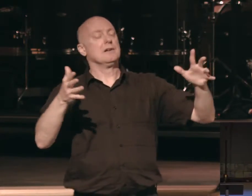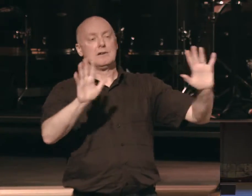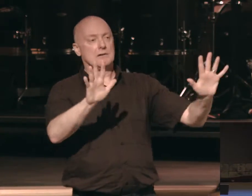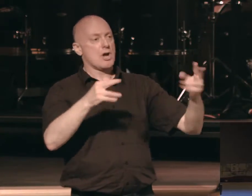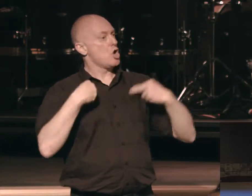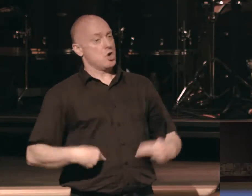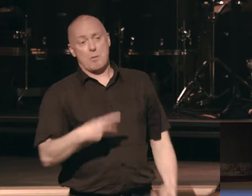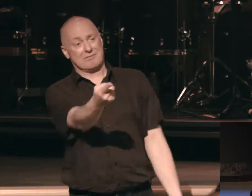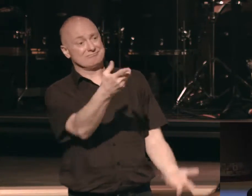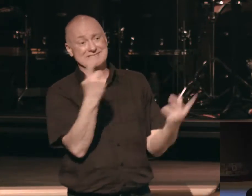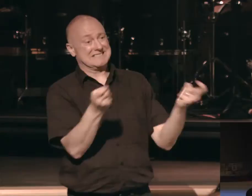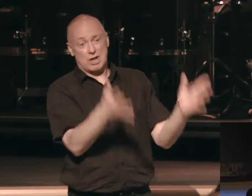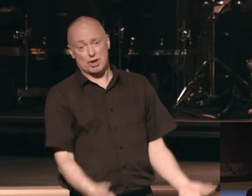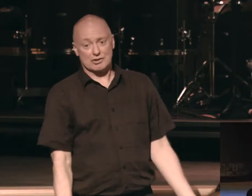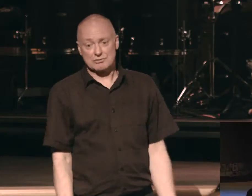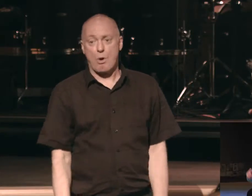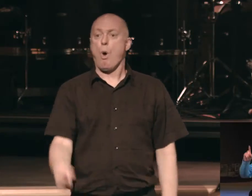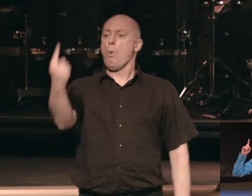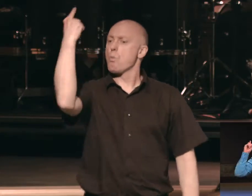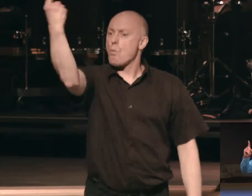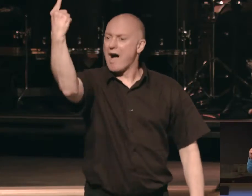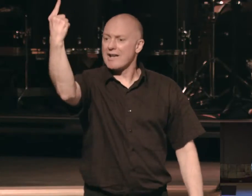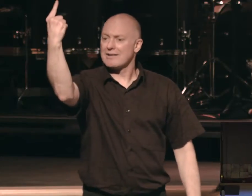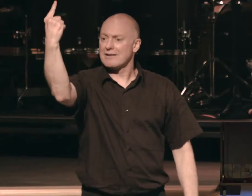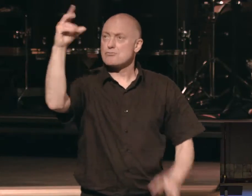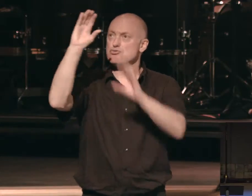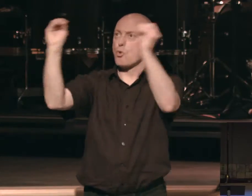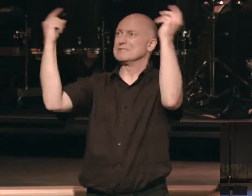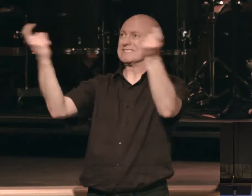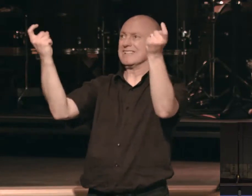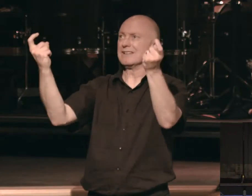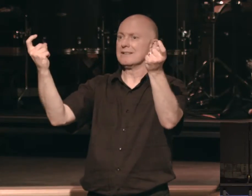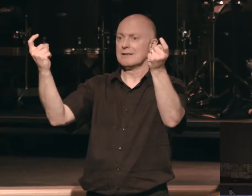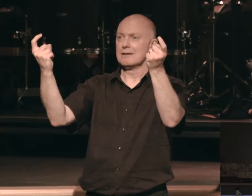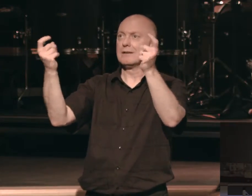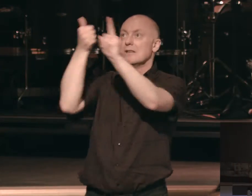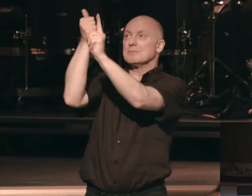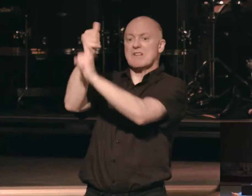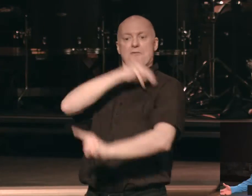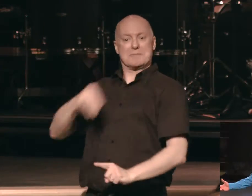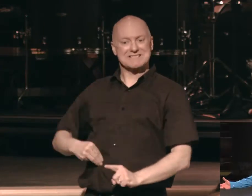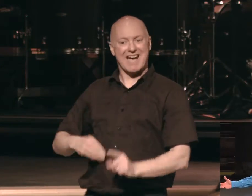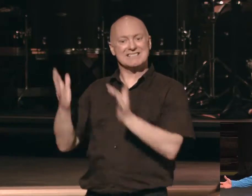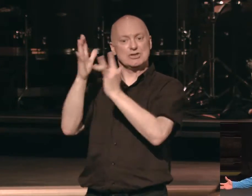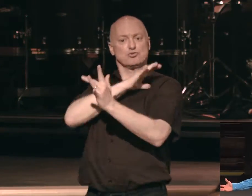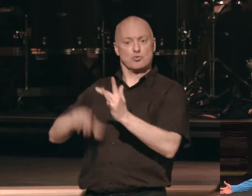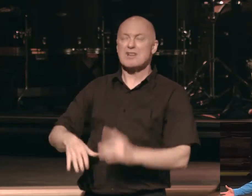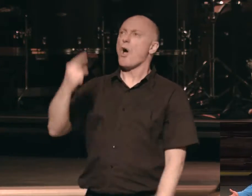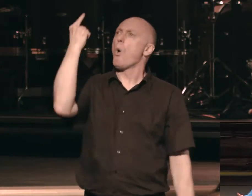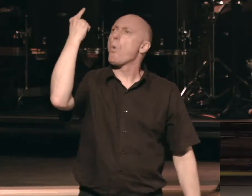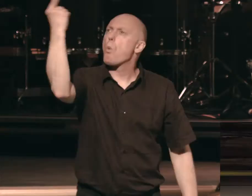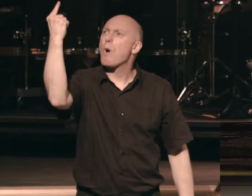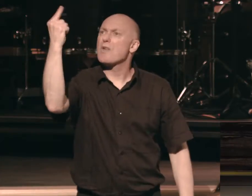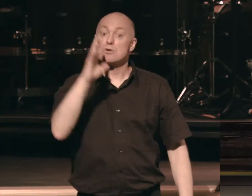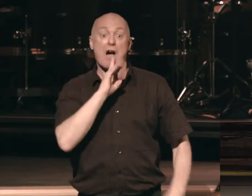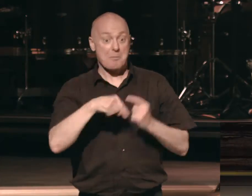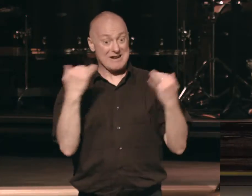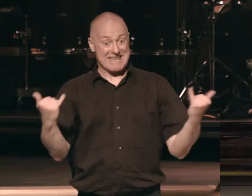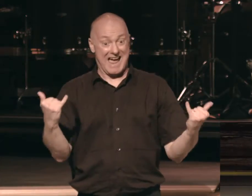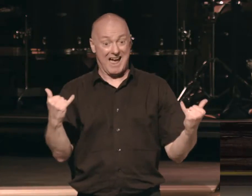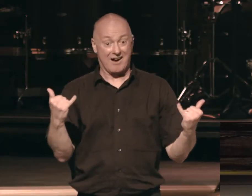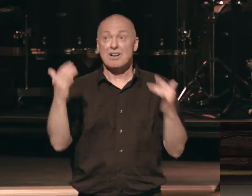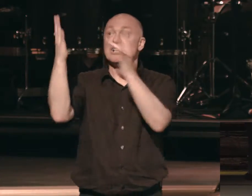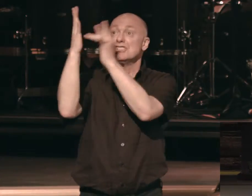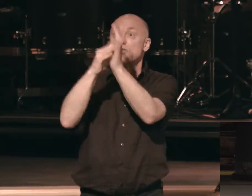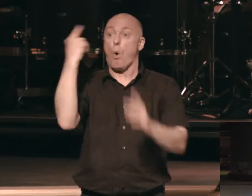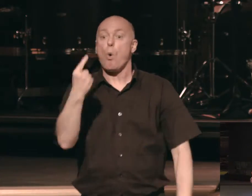or whoever, they are human. They are sinners. There was one who had no sin. He's the Messiah. He's Jesus Christ. He's the one we speak of